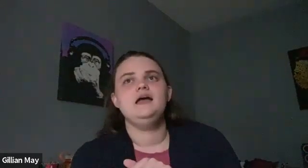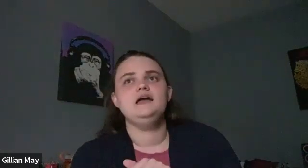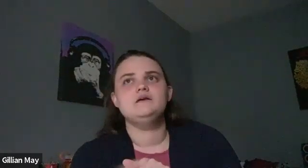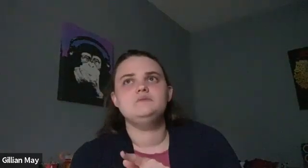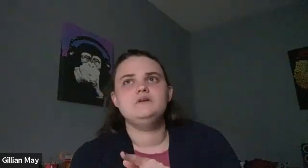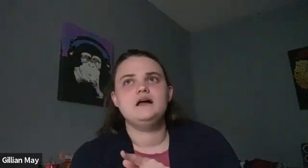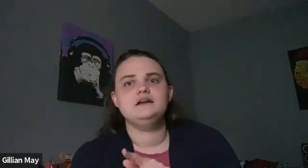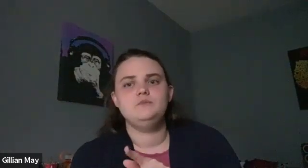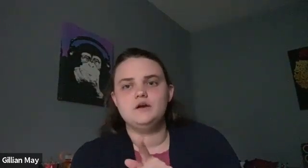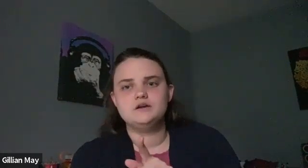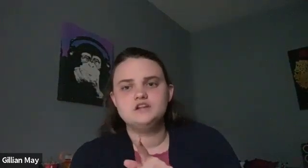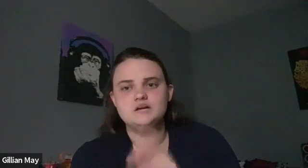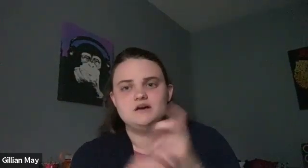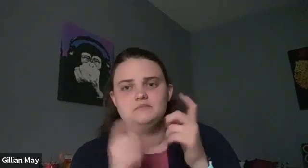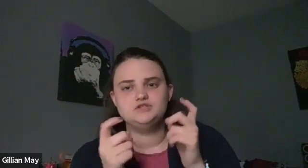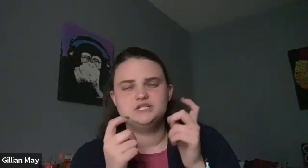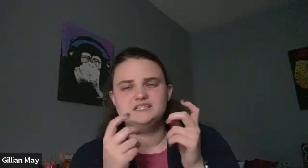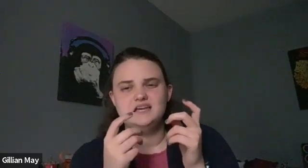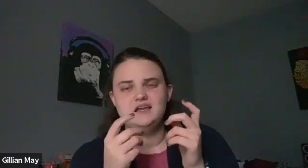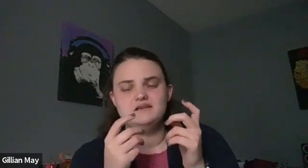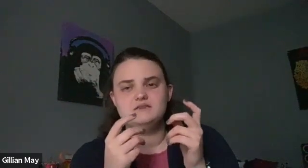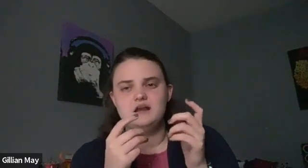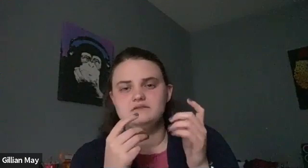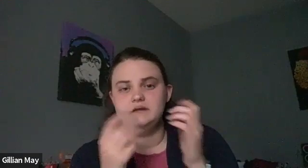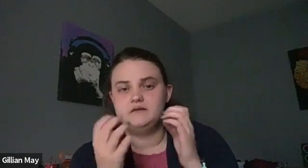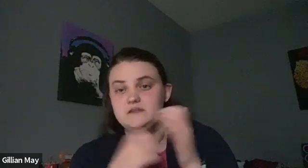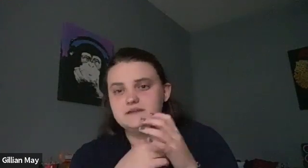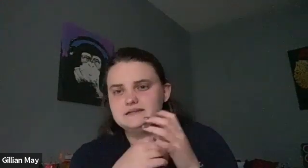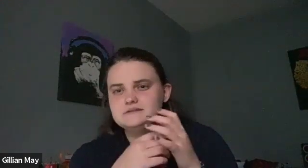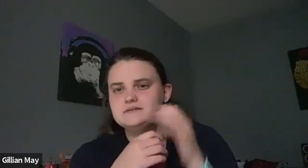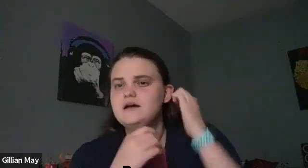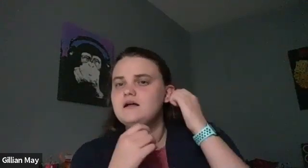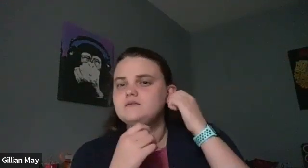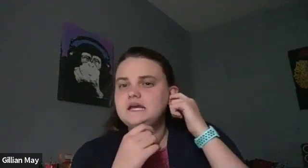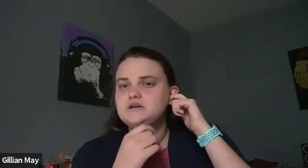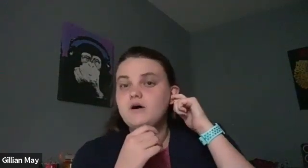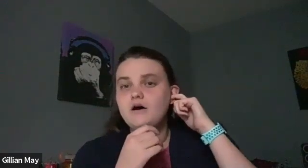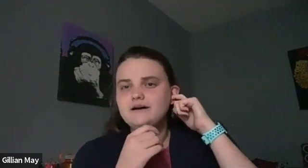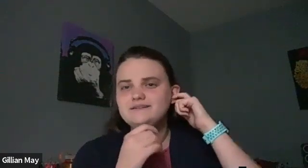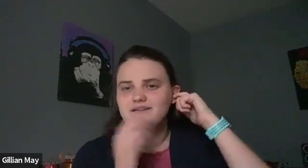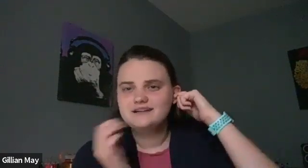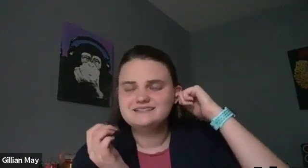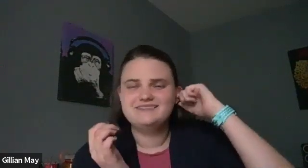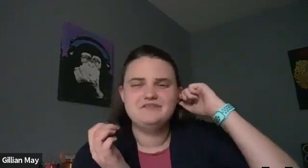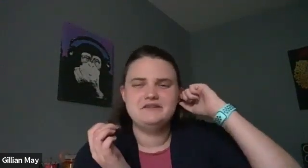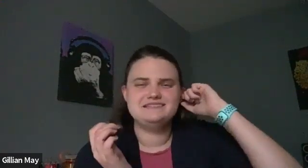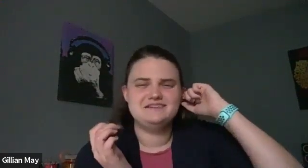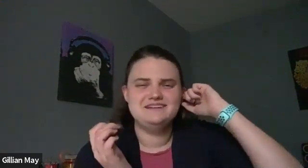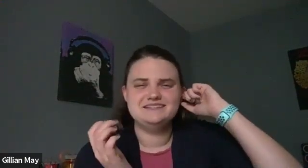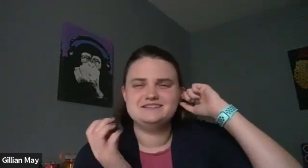And I will add, we are going to talk about emotions and kind of feelings later on classes. I love how that sounded. It sounds like we're